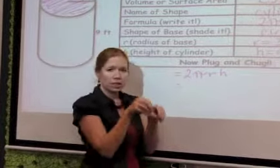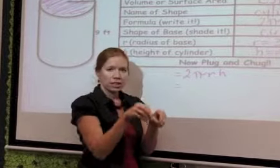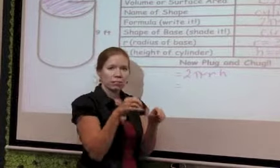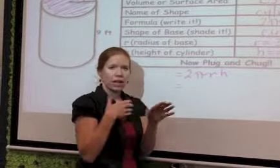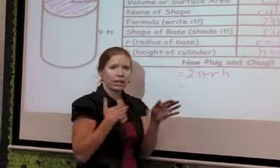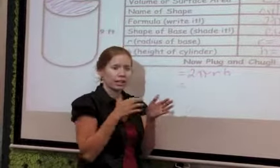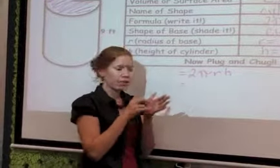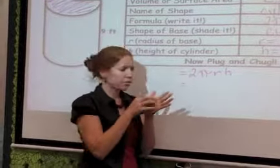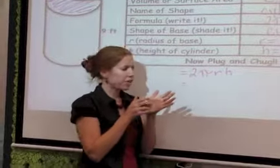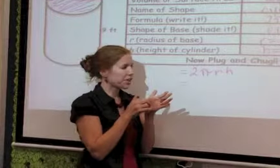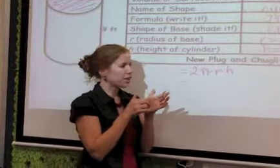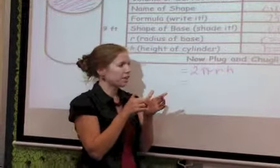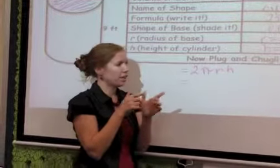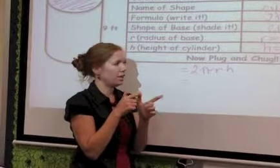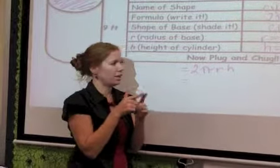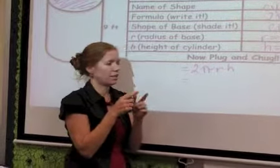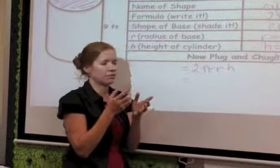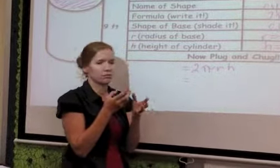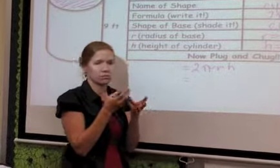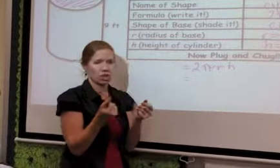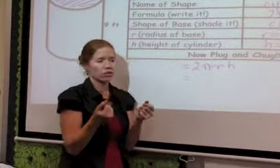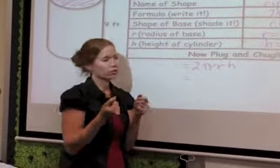in my calculator, and then solve.